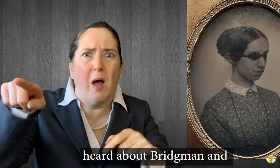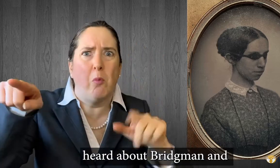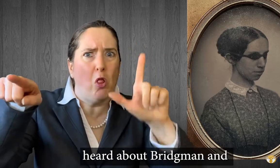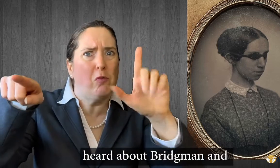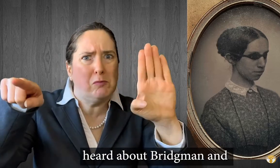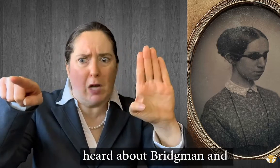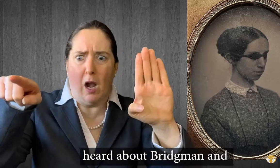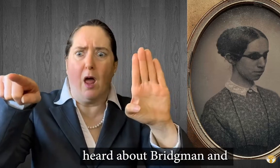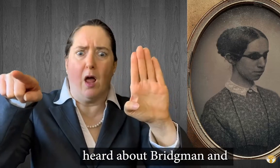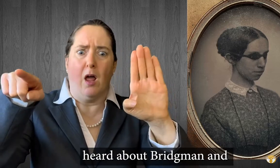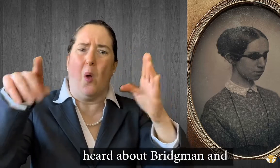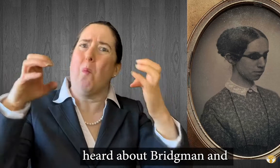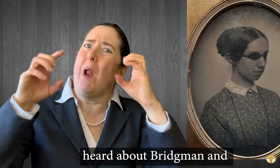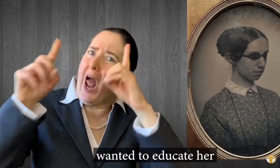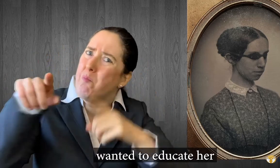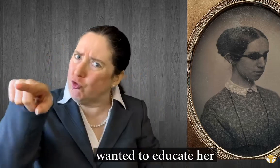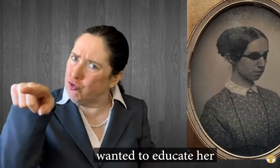heard about Bridgman and wanted to educate her.